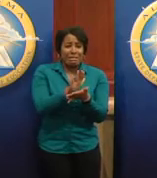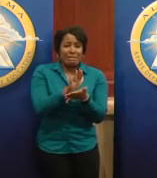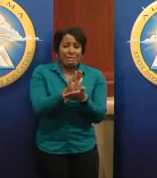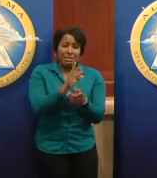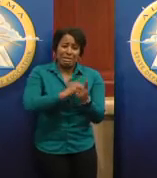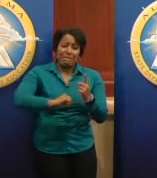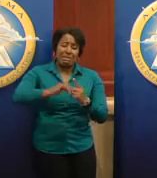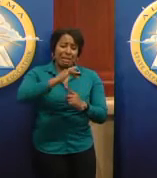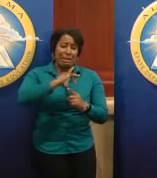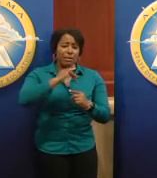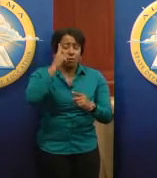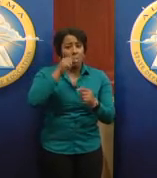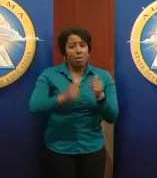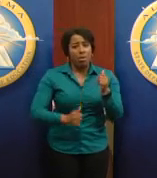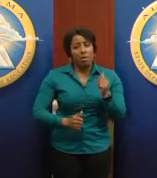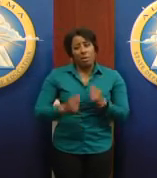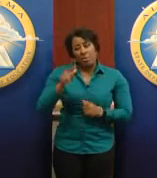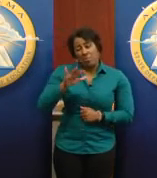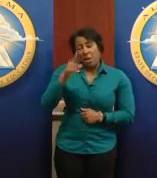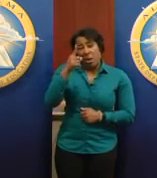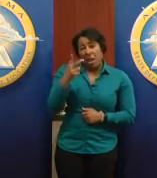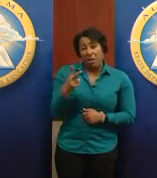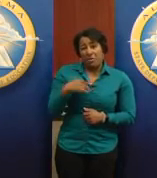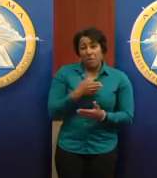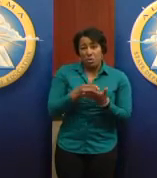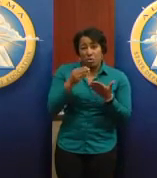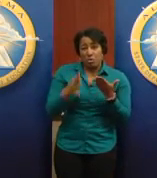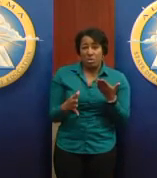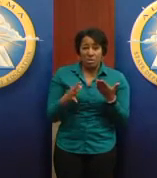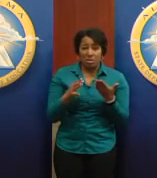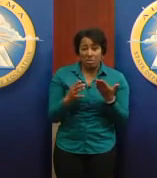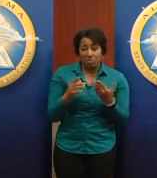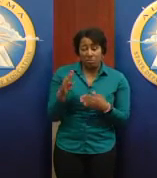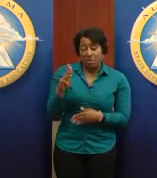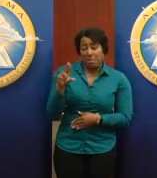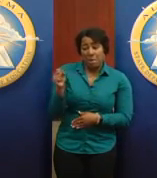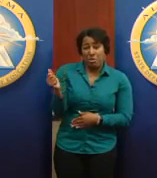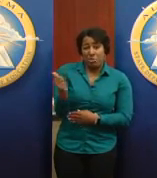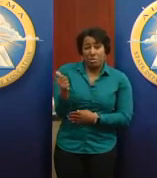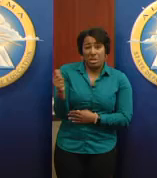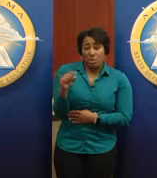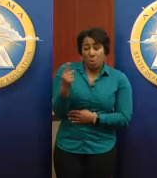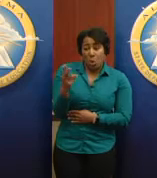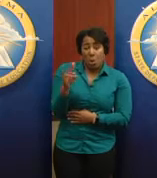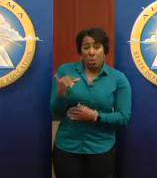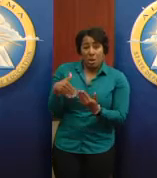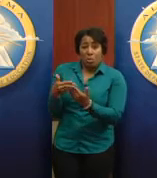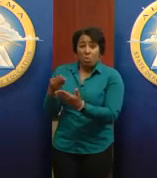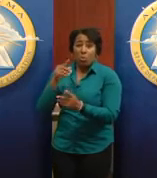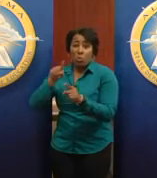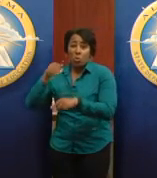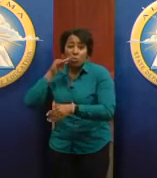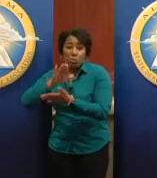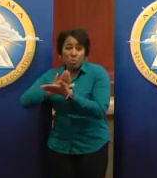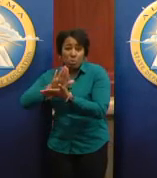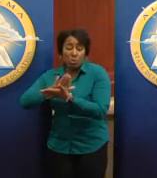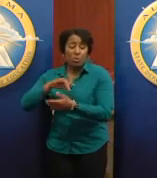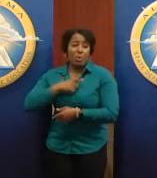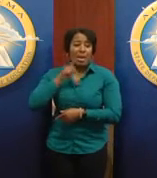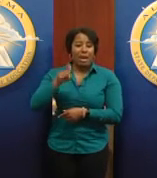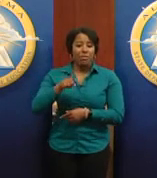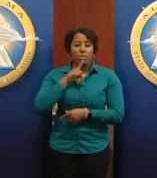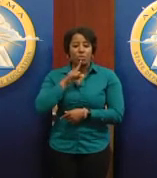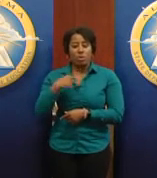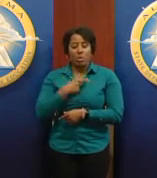for about half of our students because they don't have another way to get to school. And so we have to make sure we transport students back and